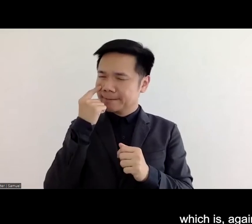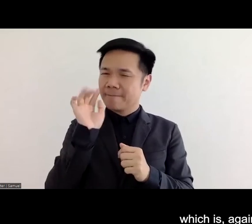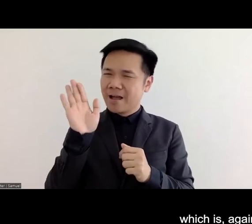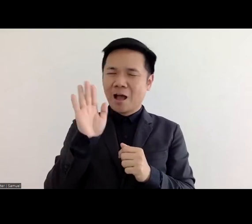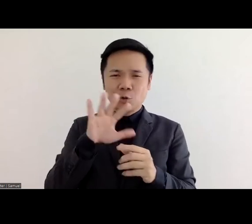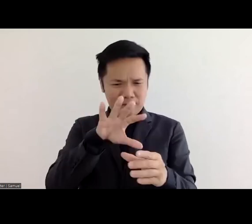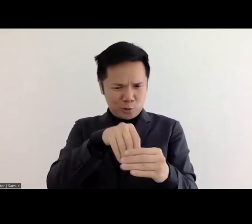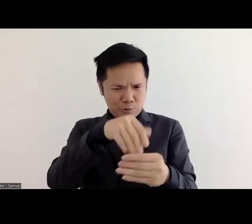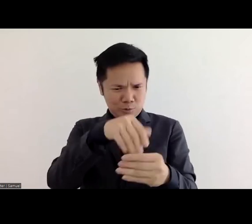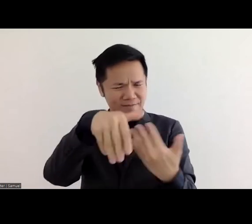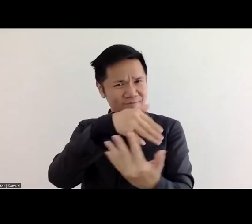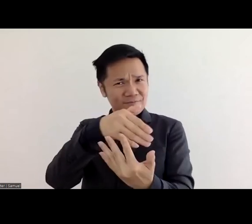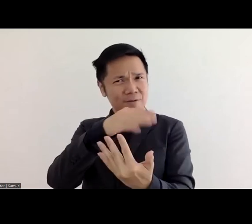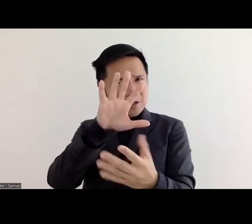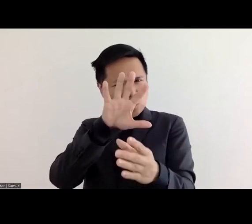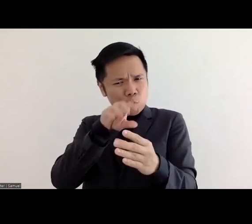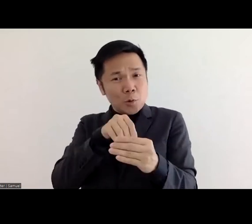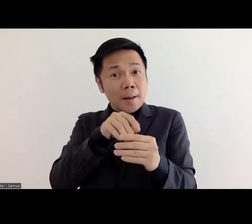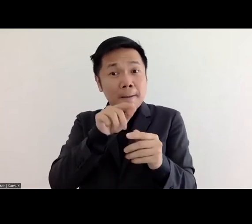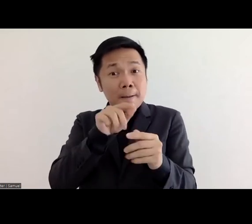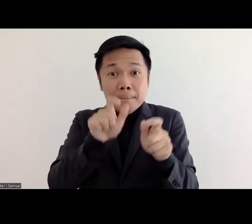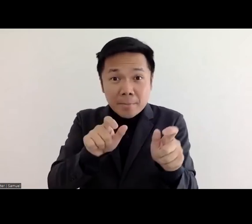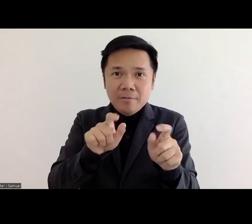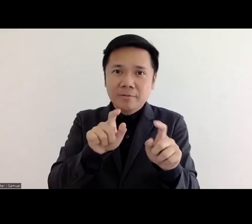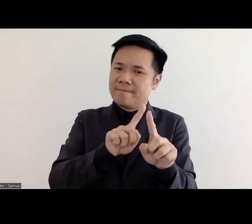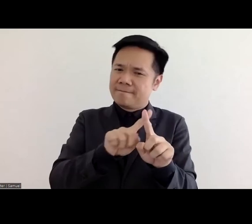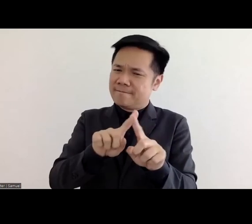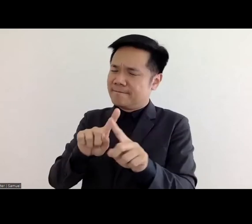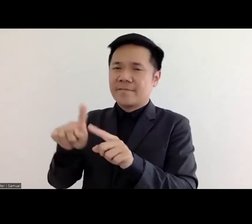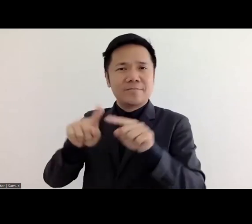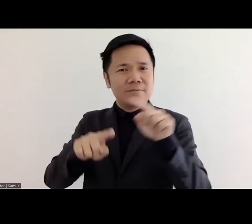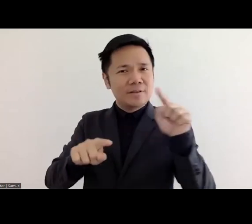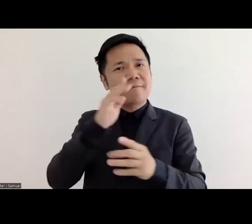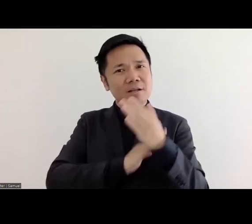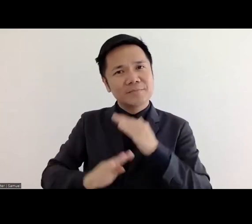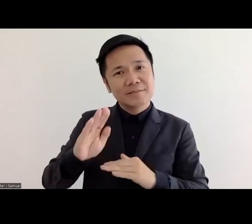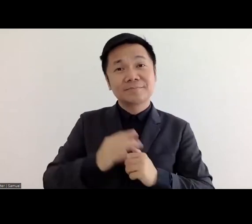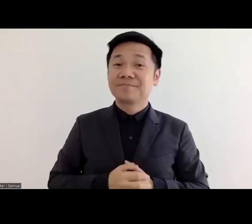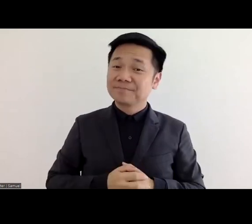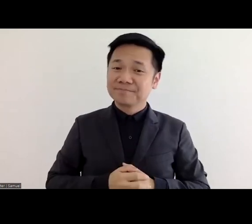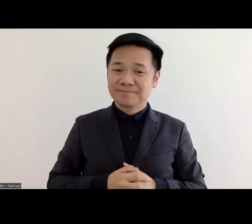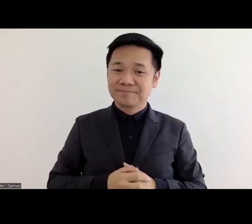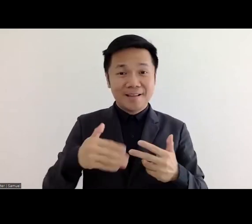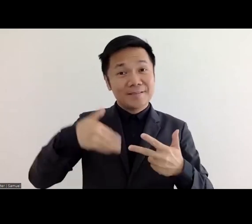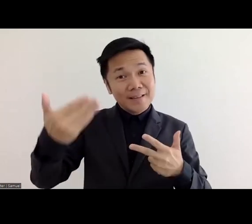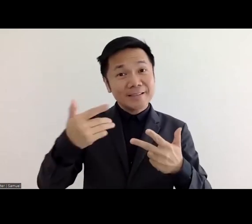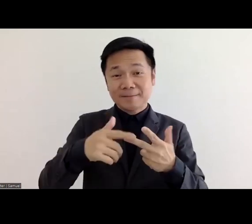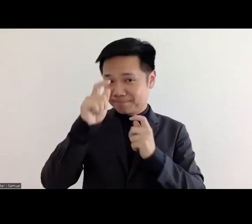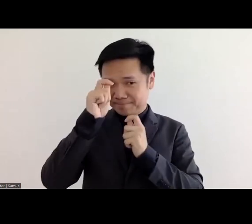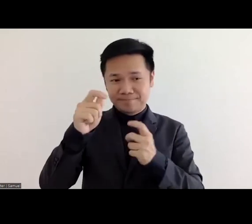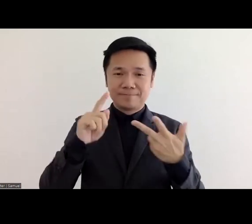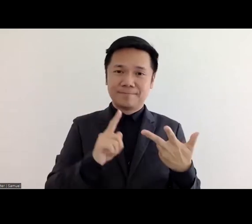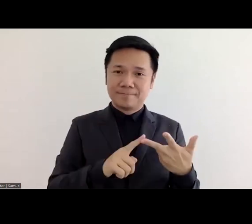inclusive development. Thank you so much. I would now request Ms. Amulaya, care leaver